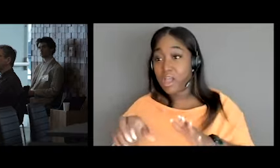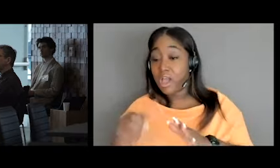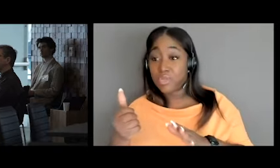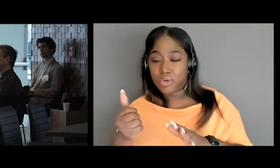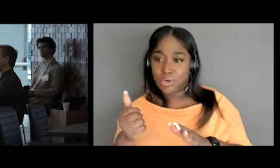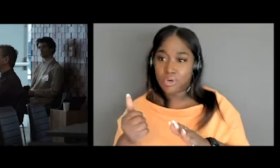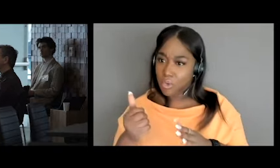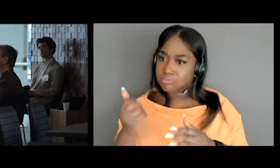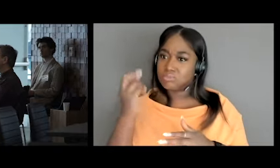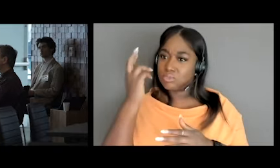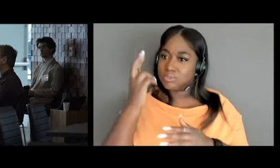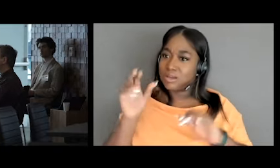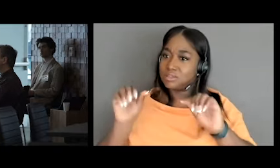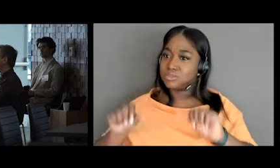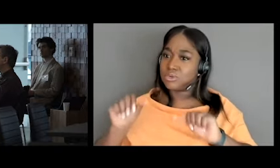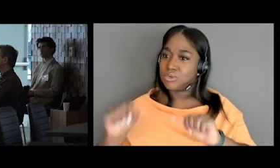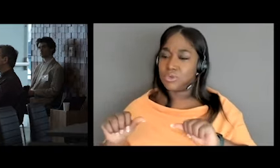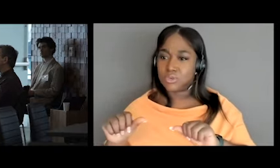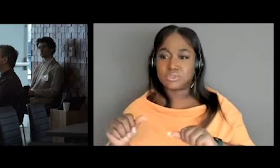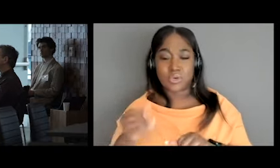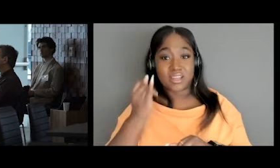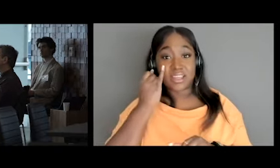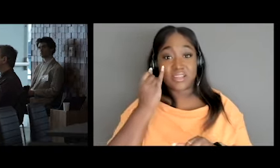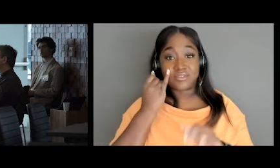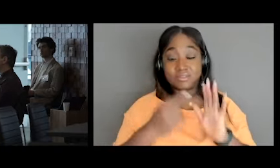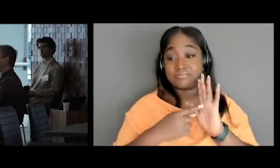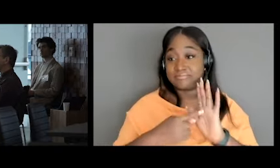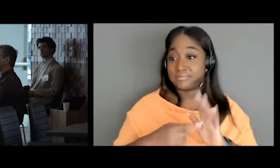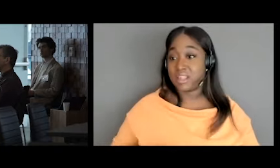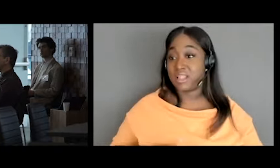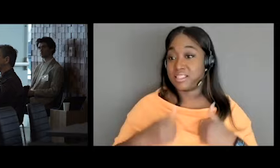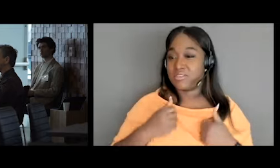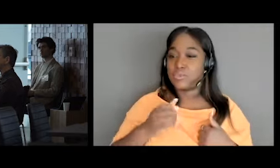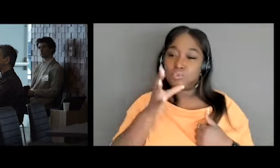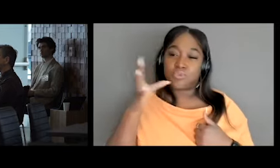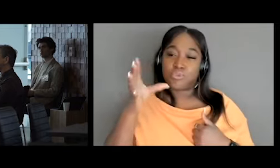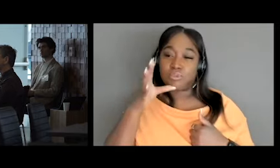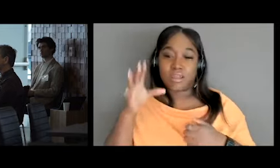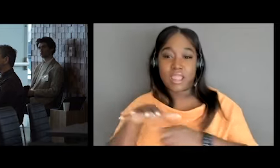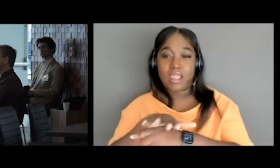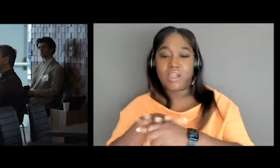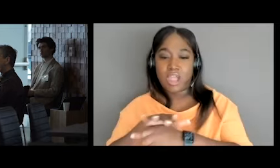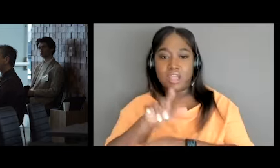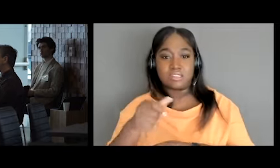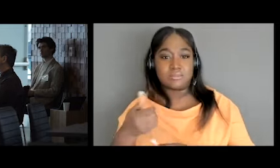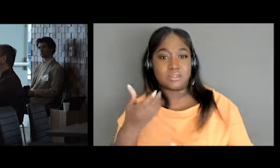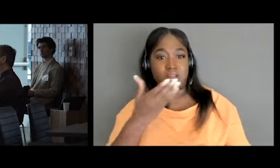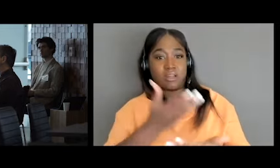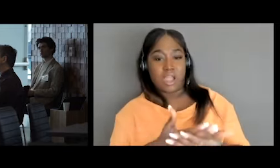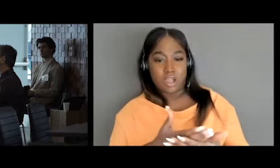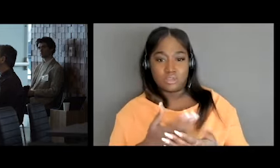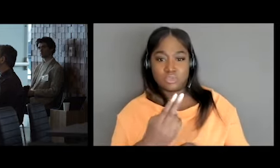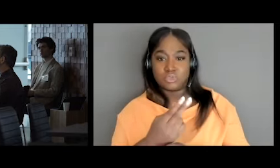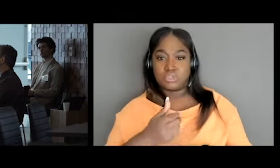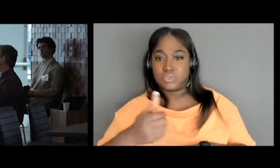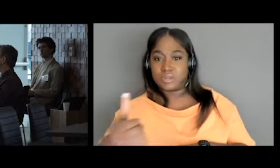rational. So if I live in a rural area, to say I should be able to get somewhere on transit, it's financially irrational. It might be an absolute